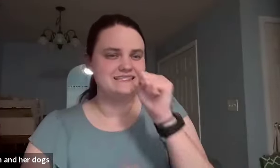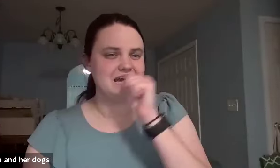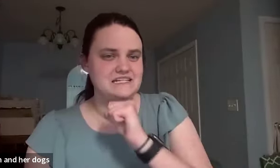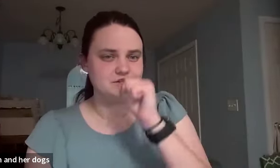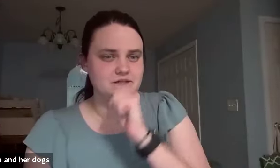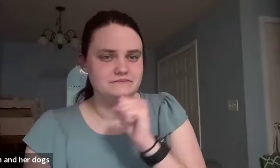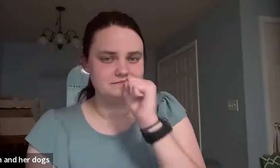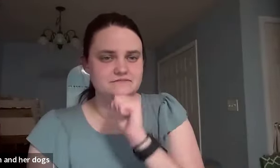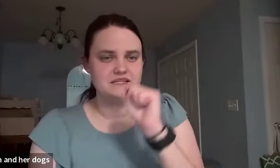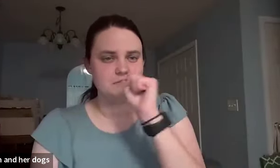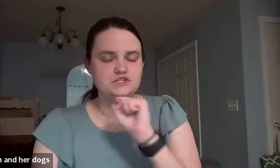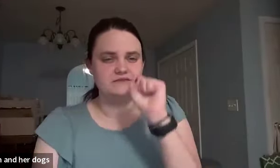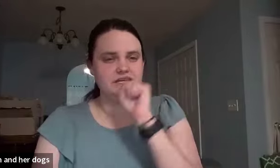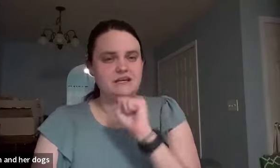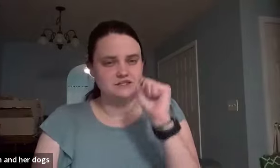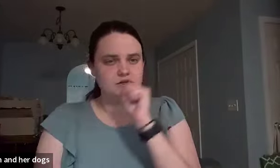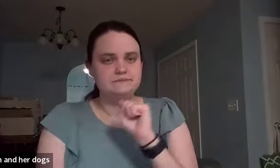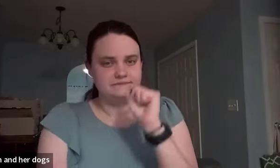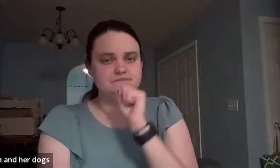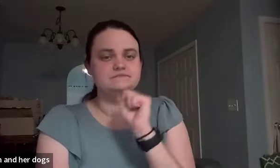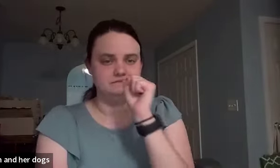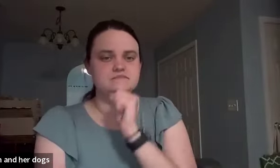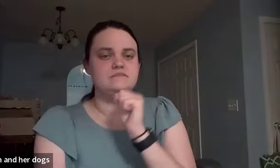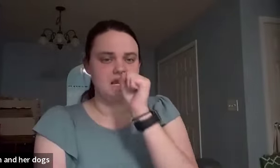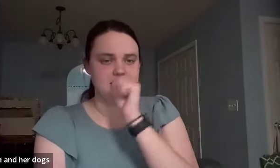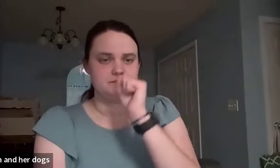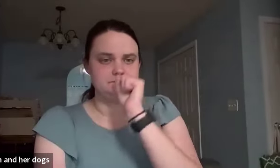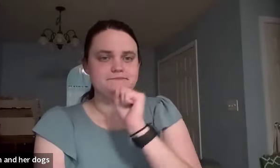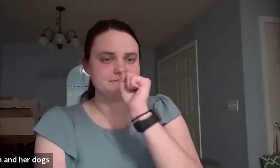It's ice cream. It's like the motion of eating an ice cream. Ice cream.